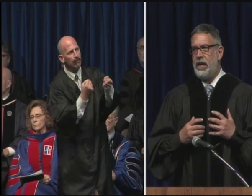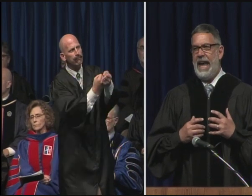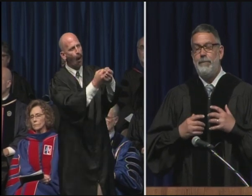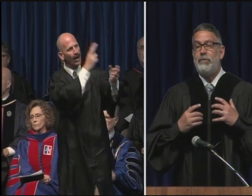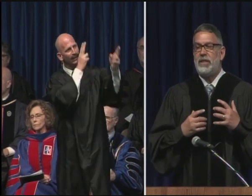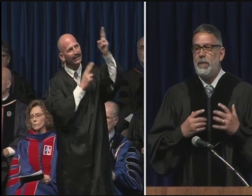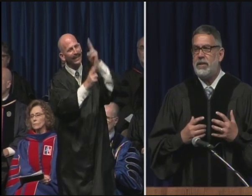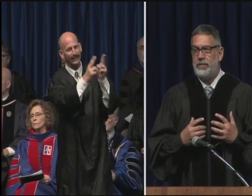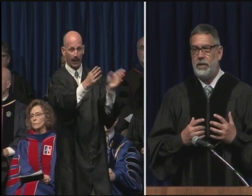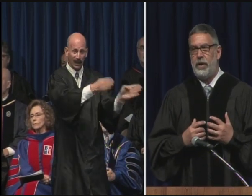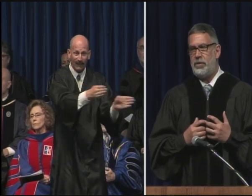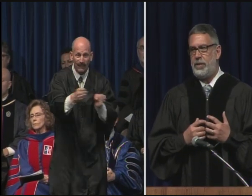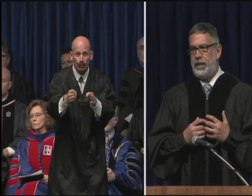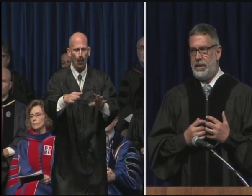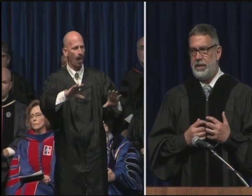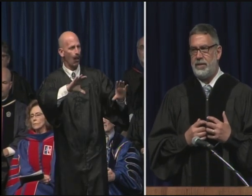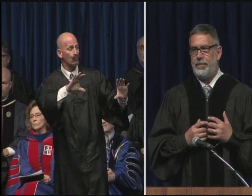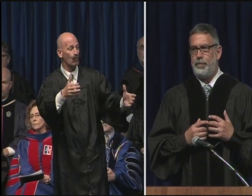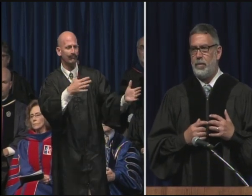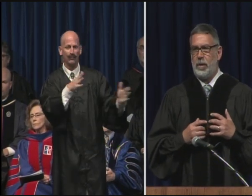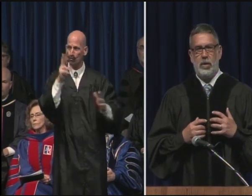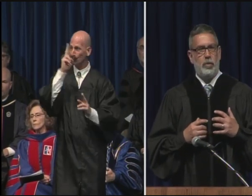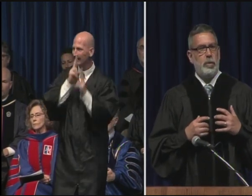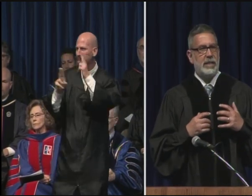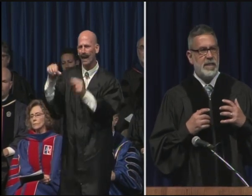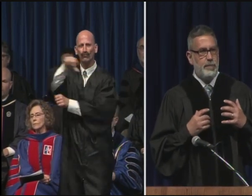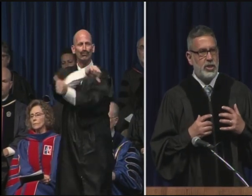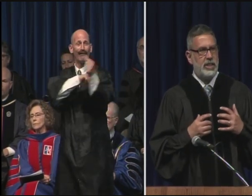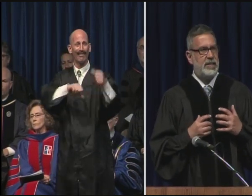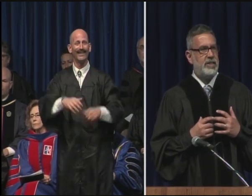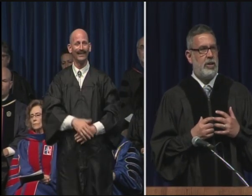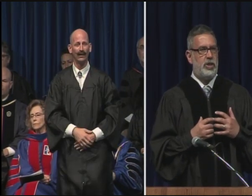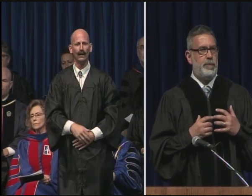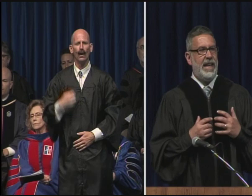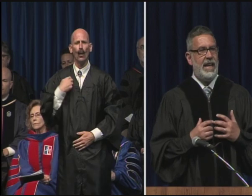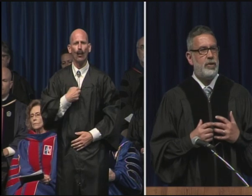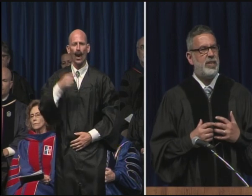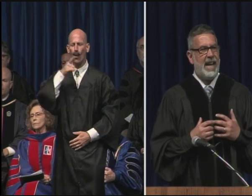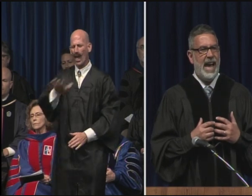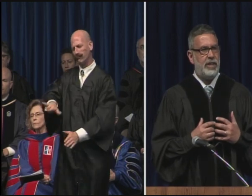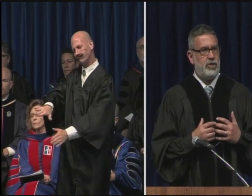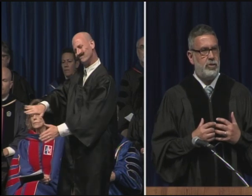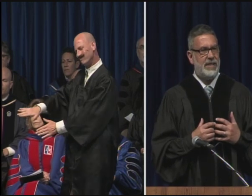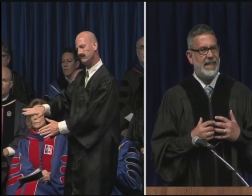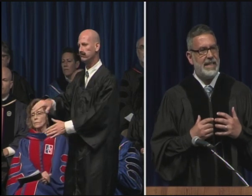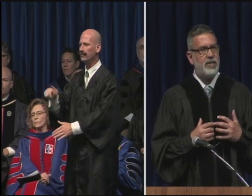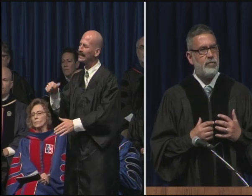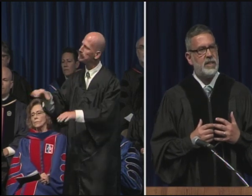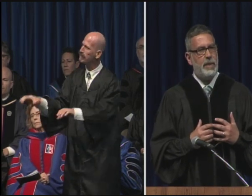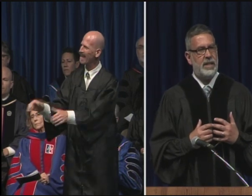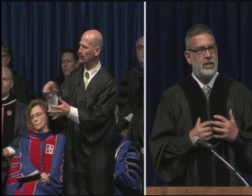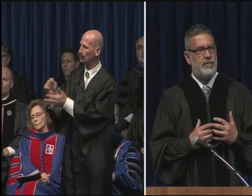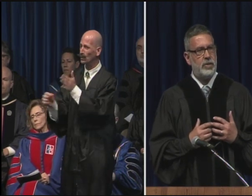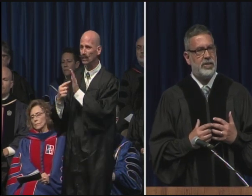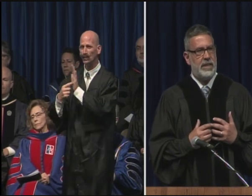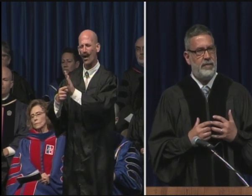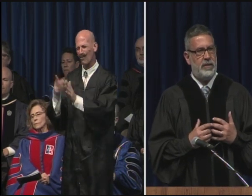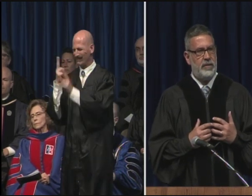and be respectful of others' opinions. We will especially discourage behaviors and attitudes that disrespect the diversity of